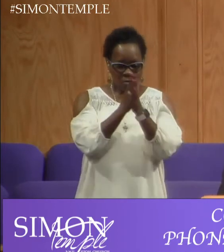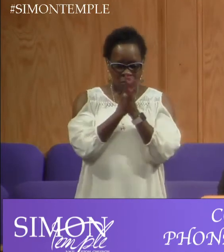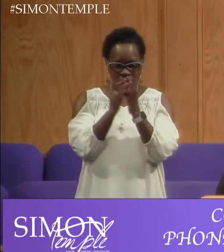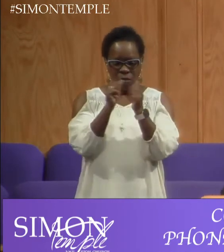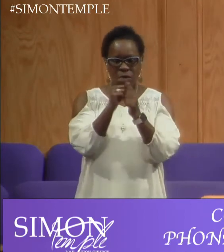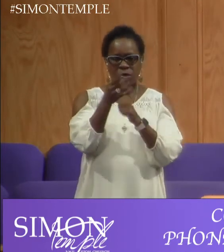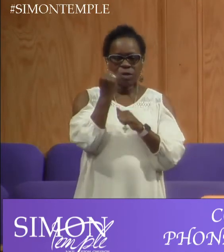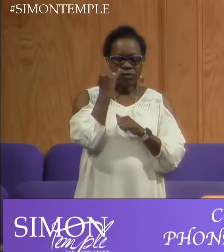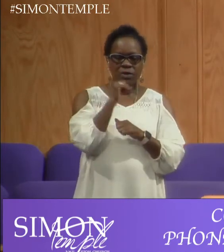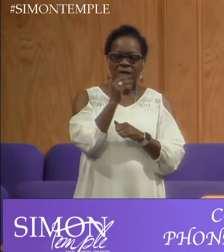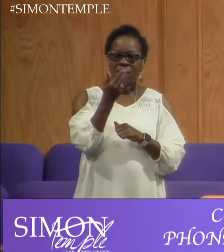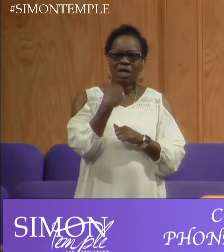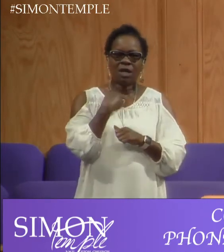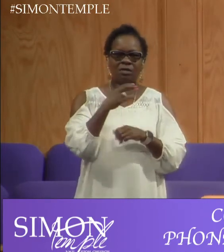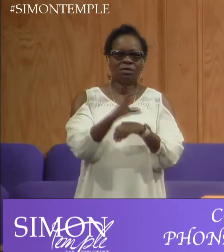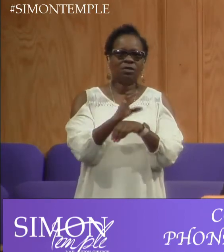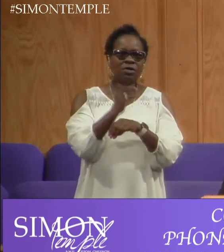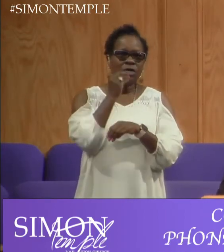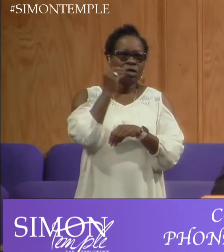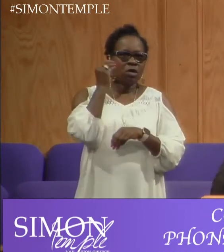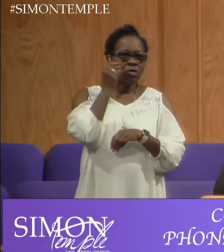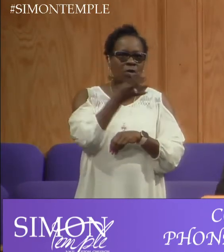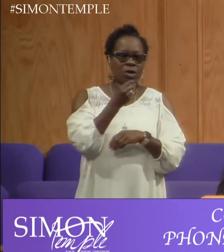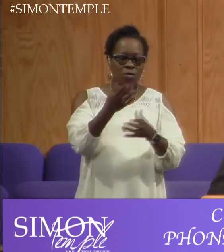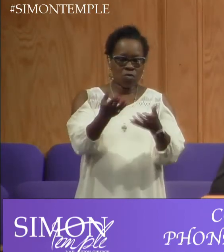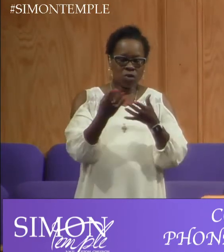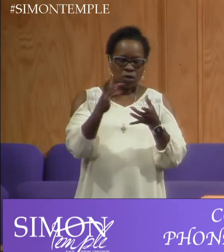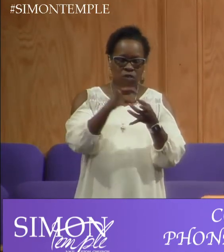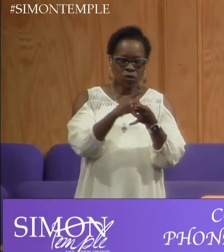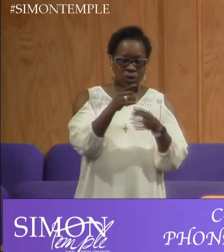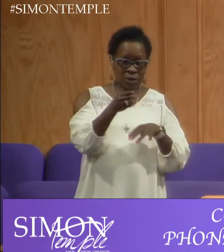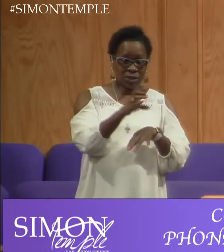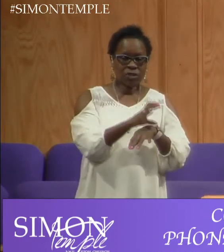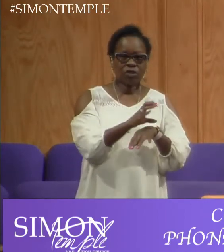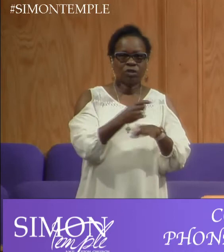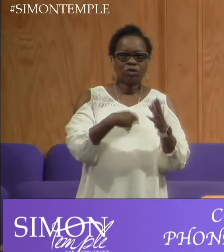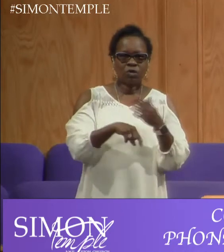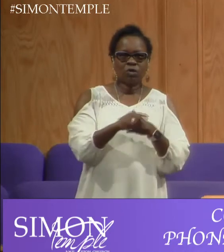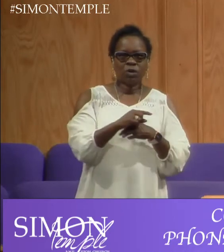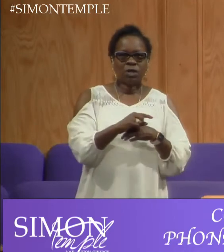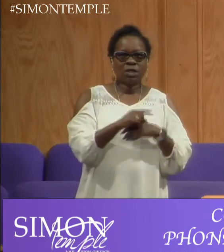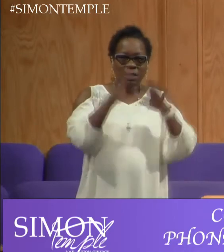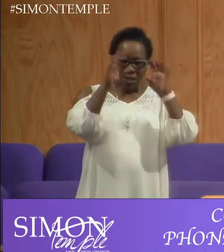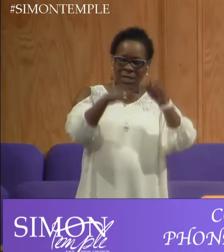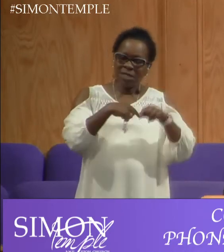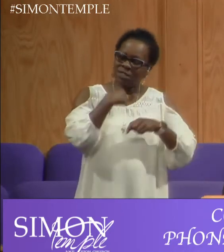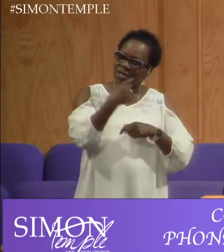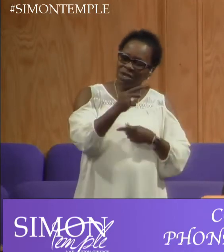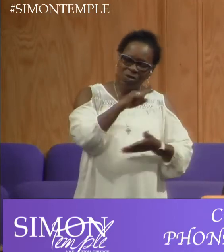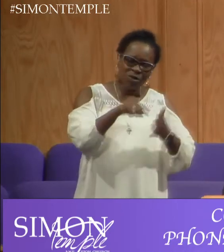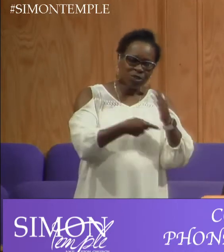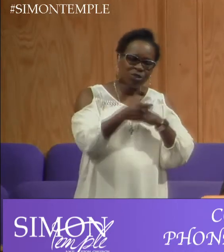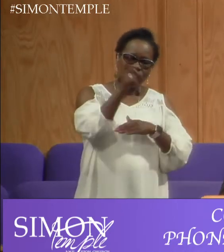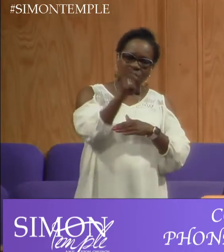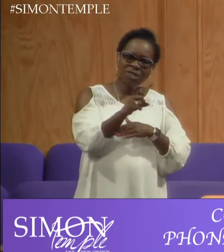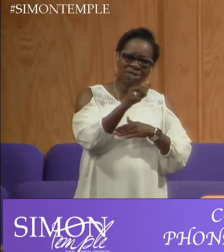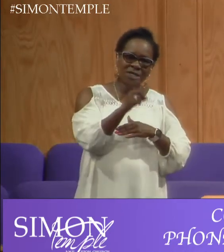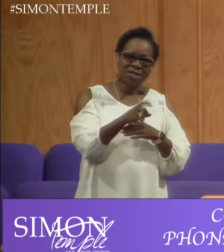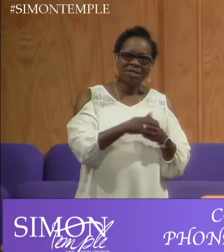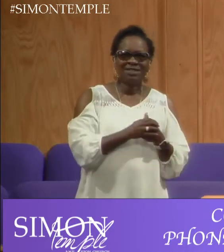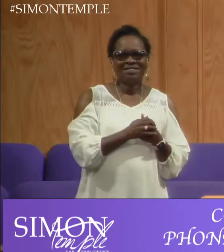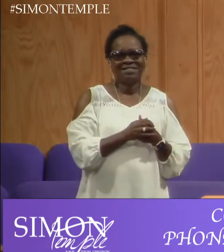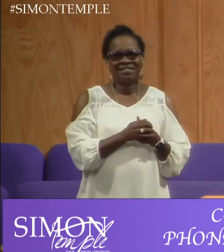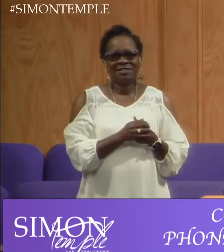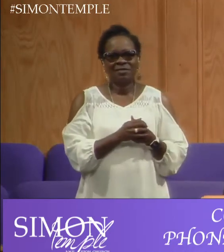If you don't have a church home and want to join this church, we can tell you what it takes to be a member of this church. All you have to do is be somebody that's